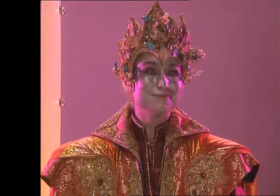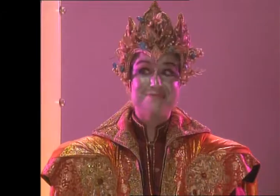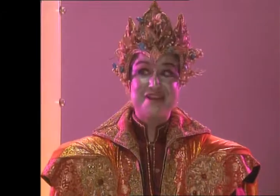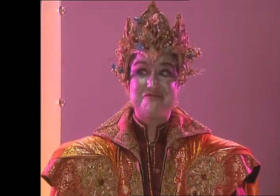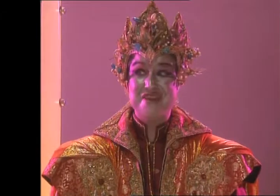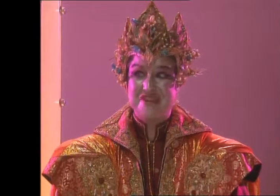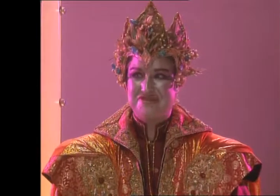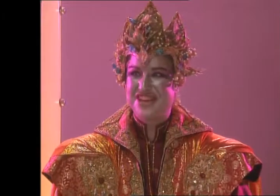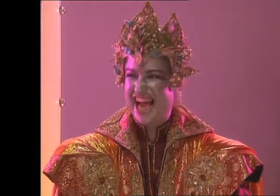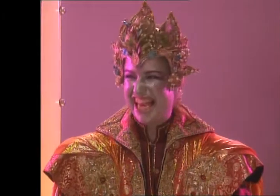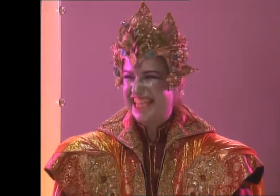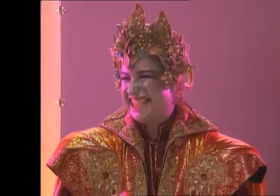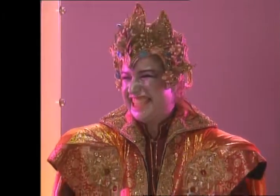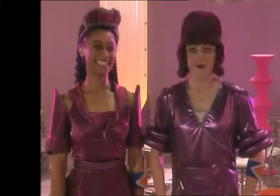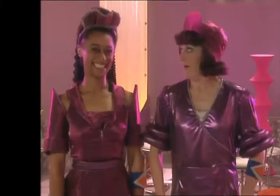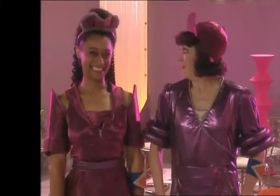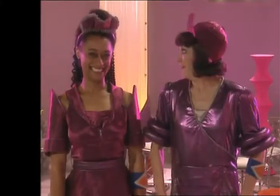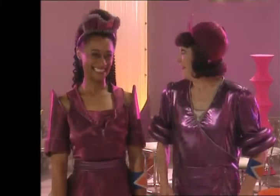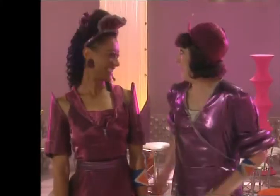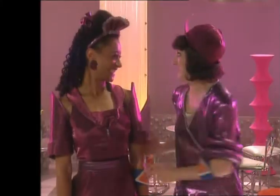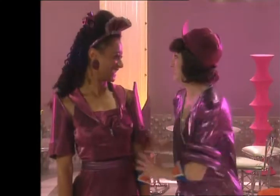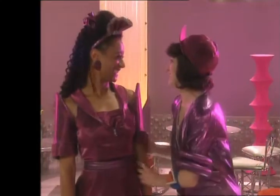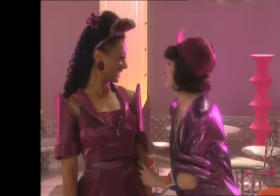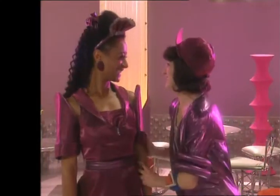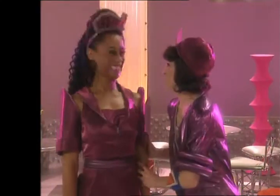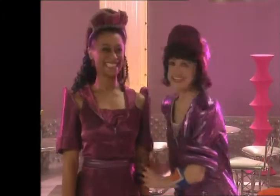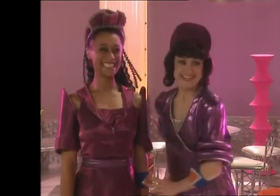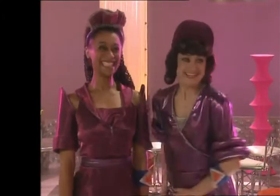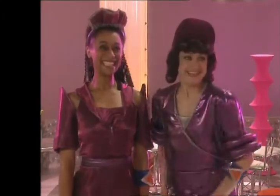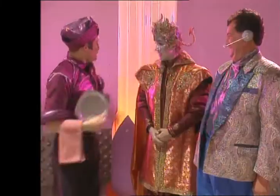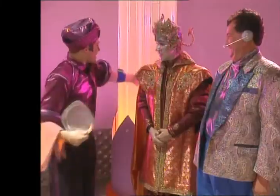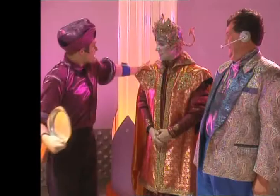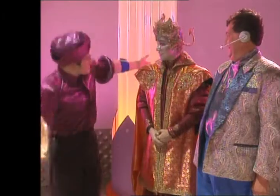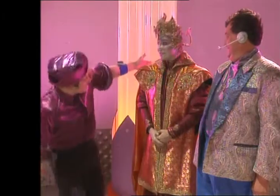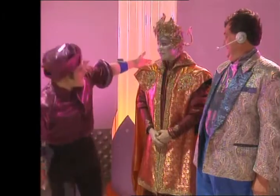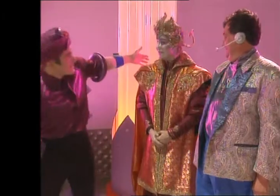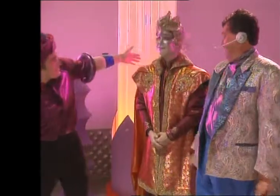My favorite color. I knew it. If you'd like to come this way.